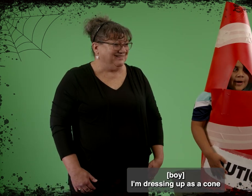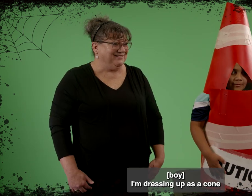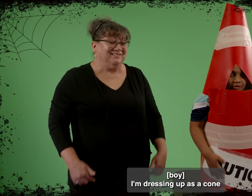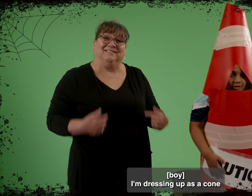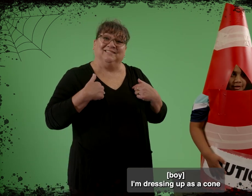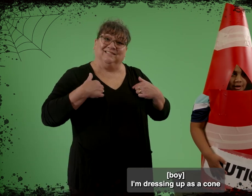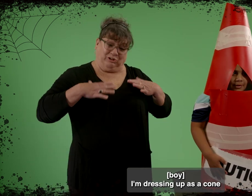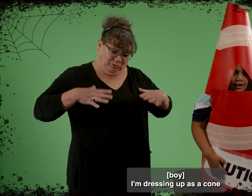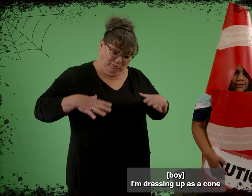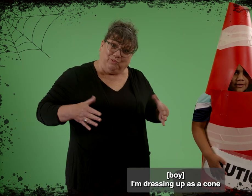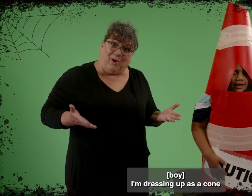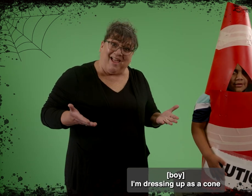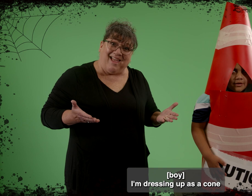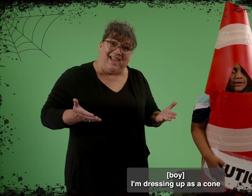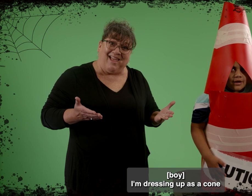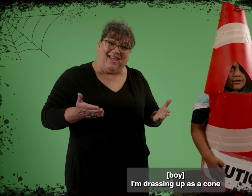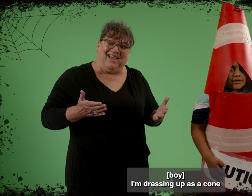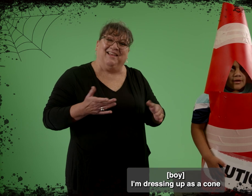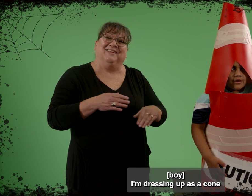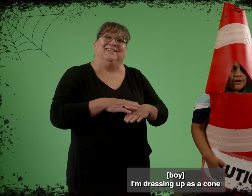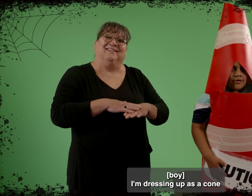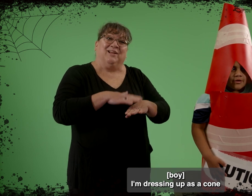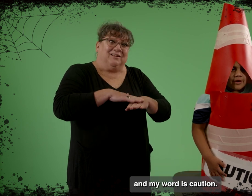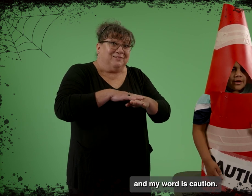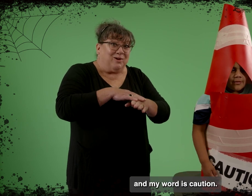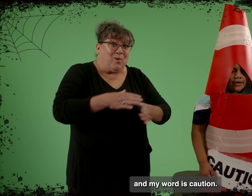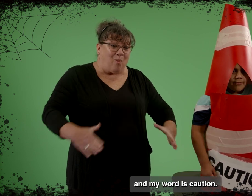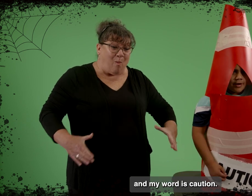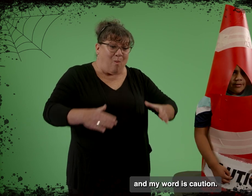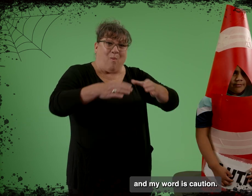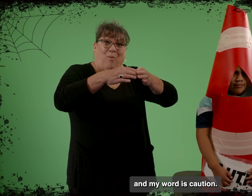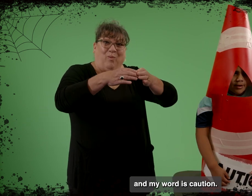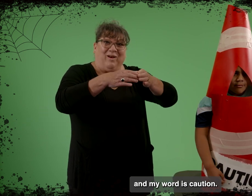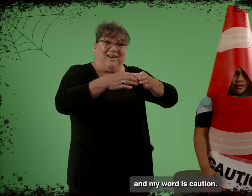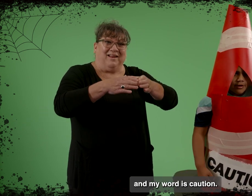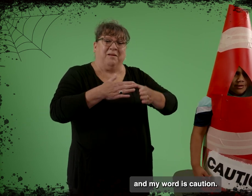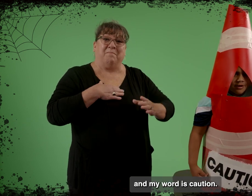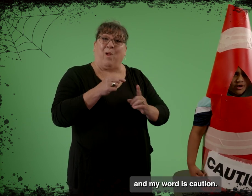I'm dressing up as a cone, and my word is